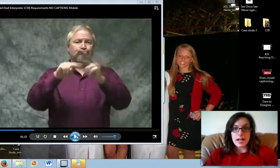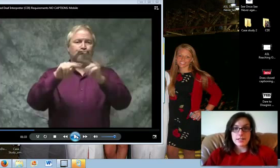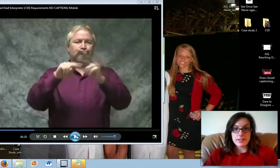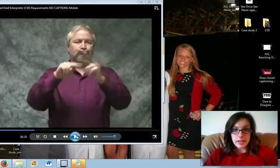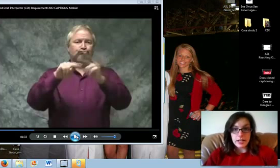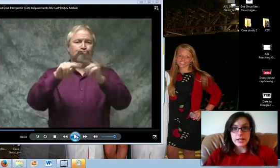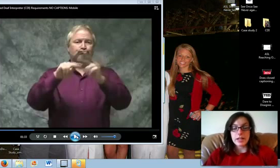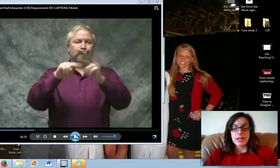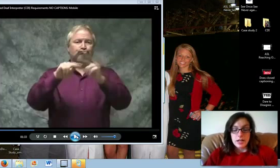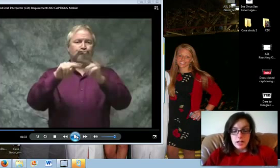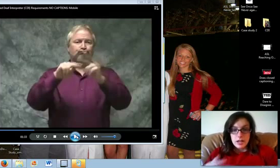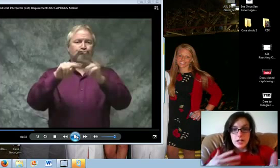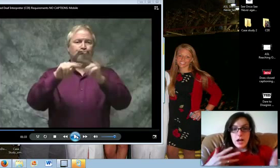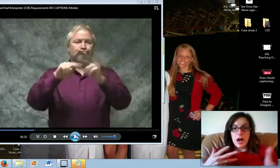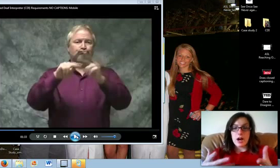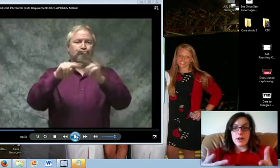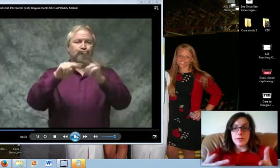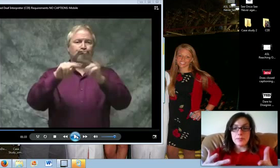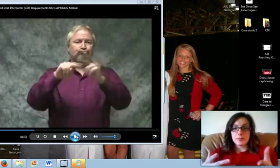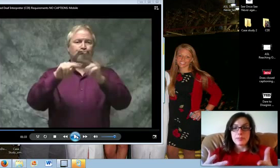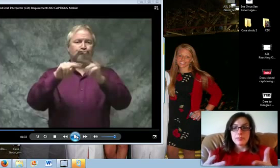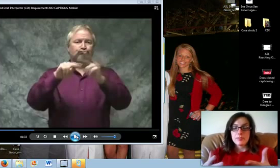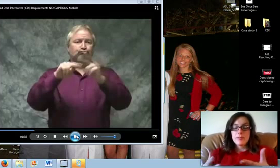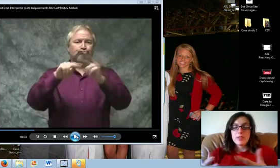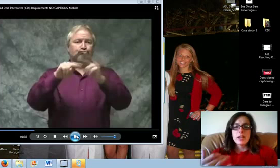Nod his head to